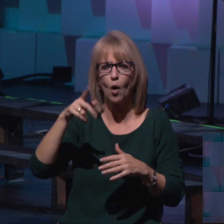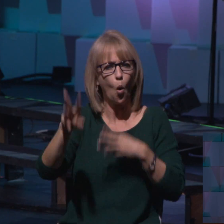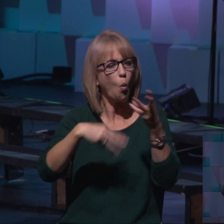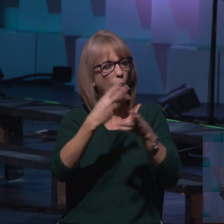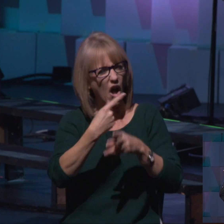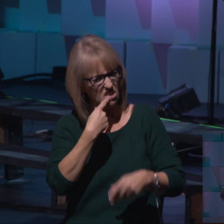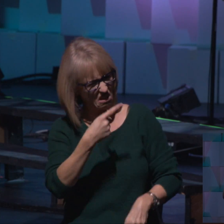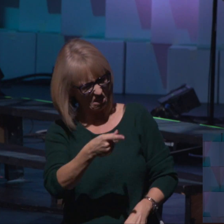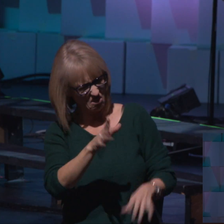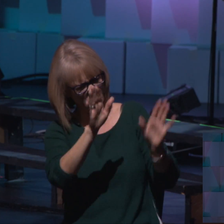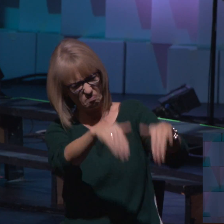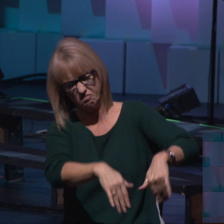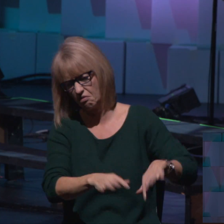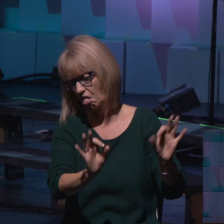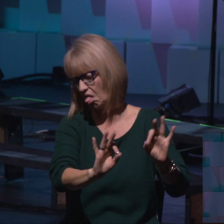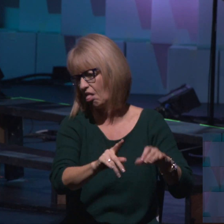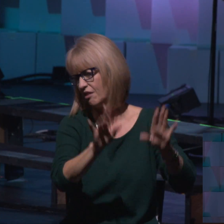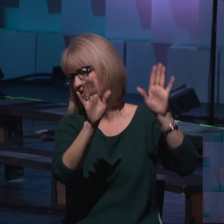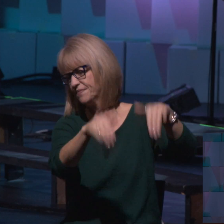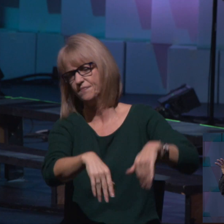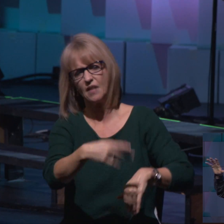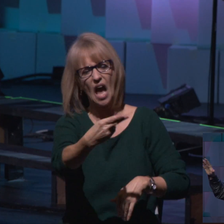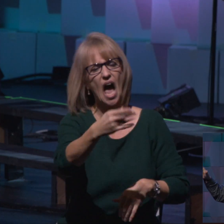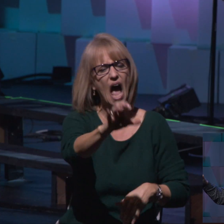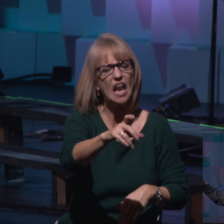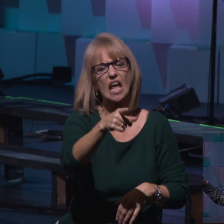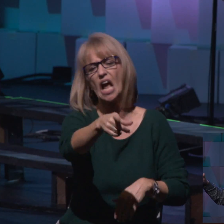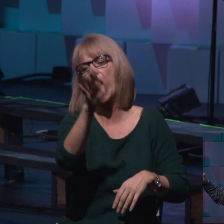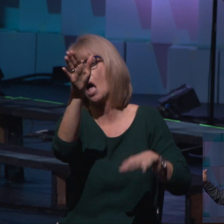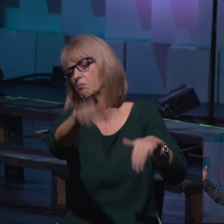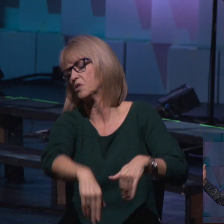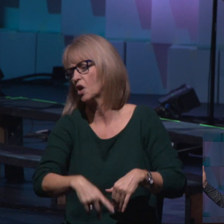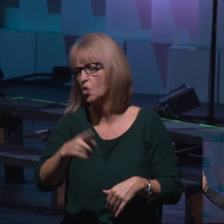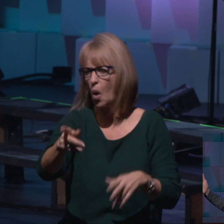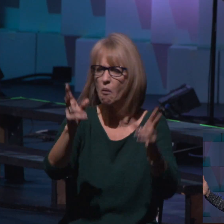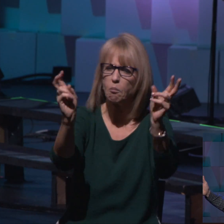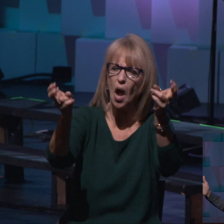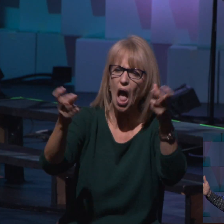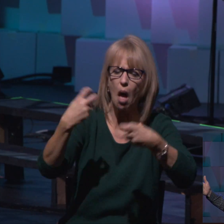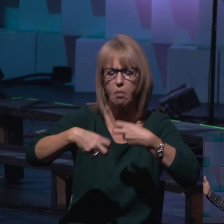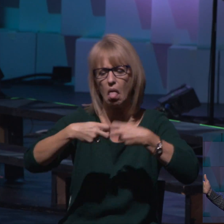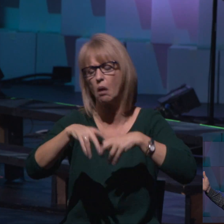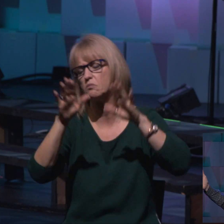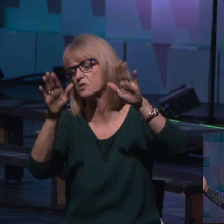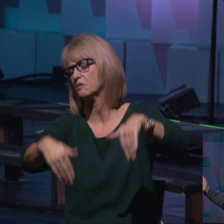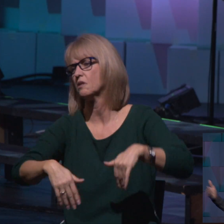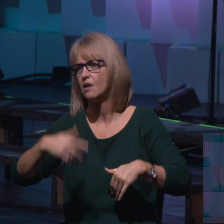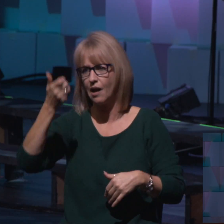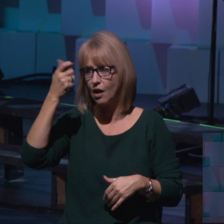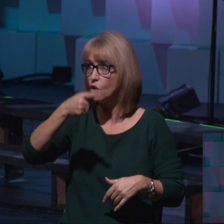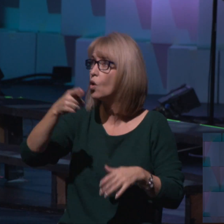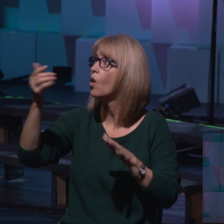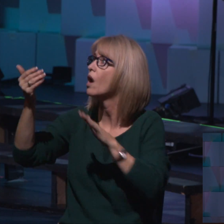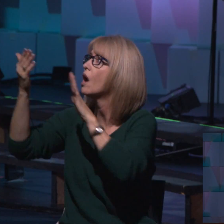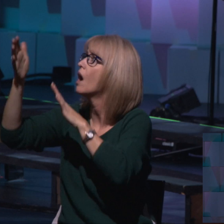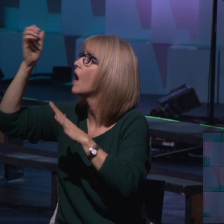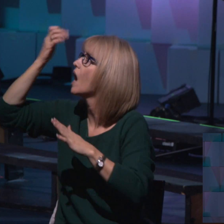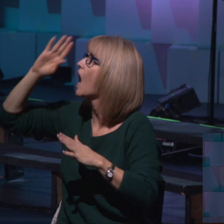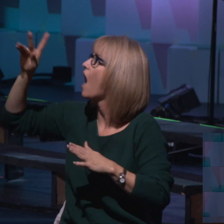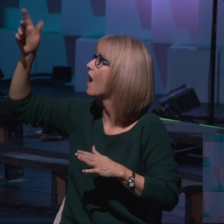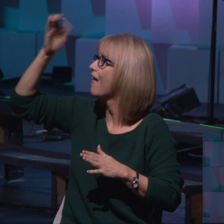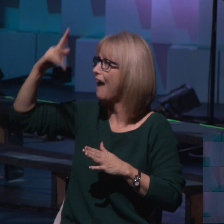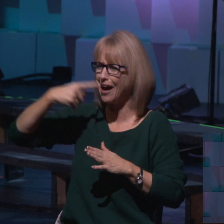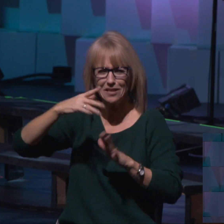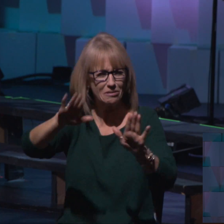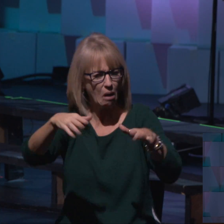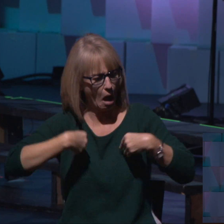not significant. The world says you're handicapped, you've got issues in your life. You come before God, and God says, I'm going to give you everything that is